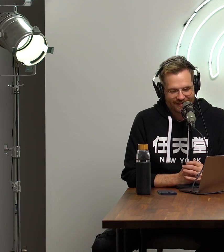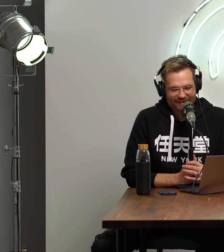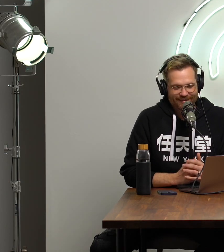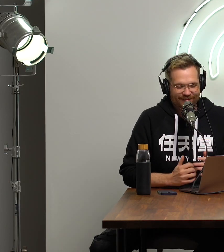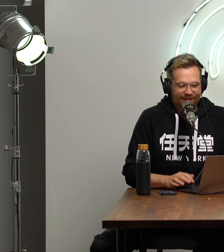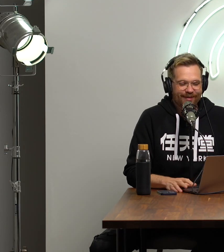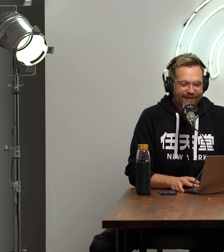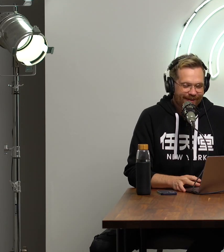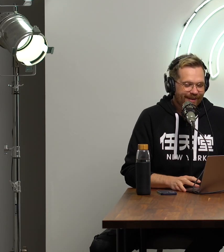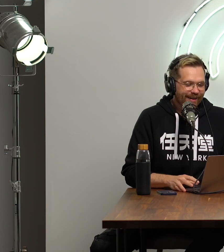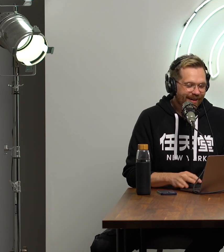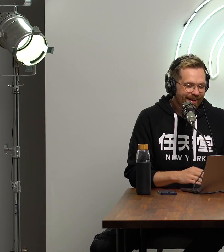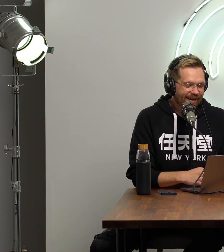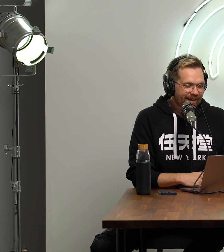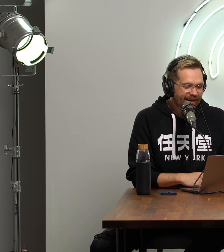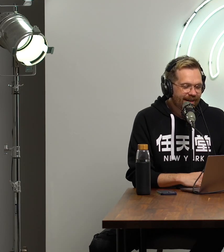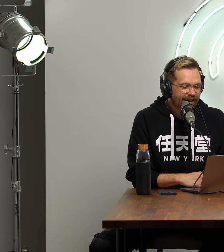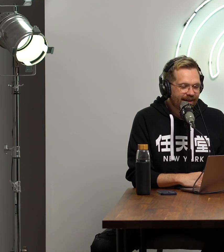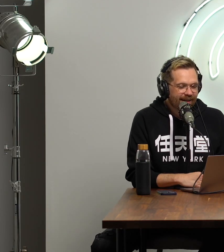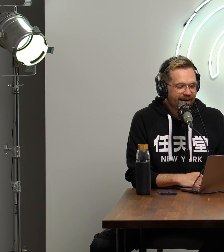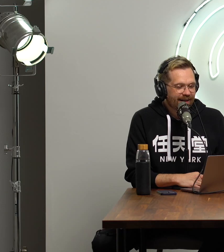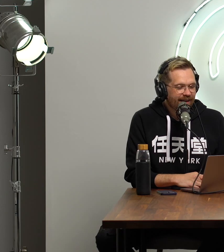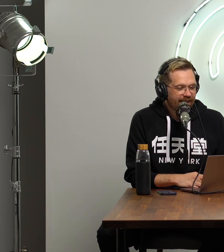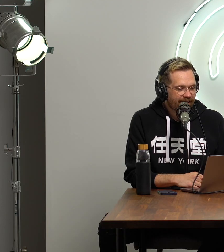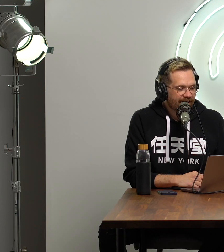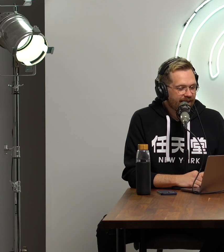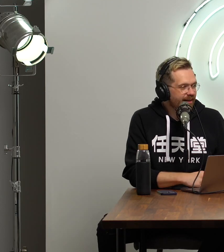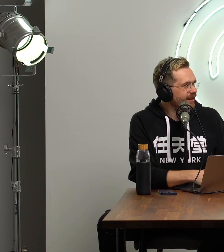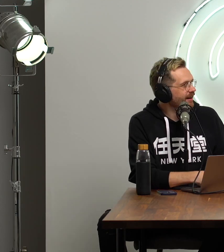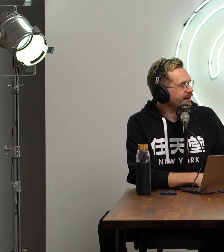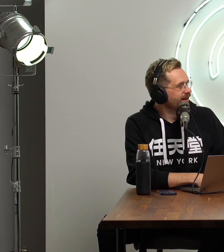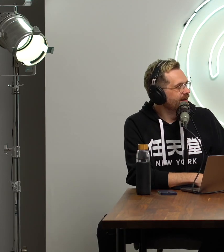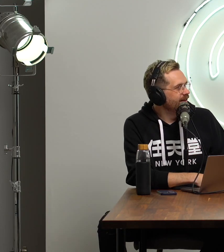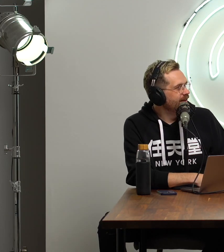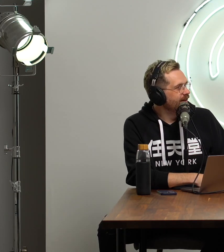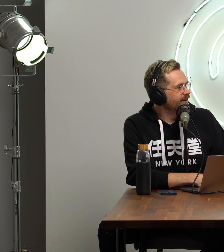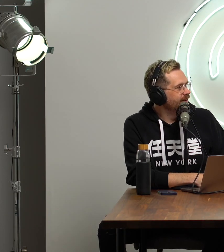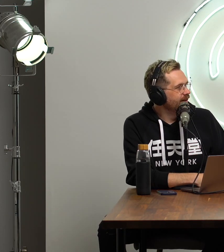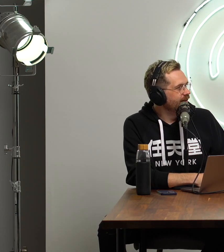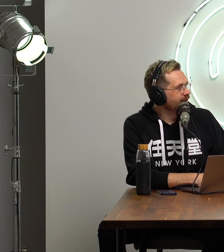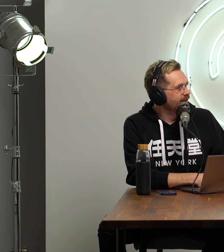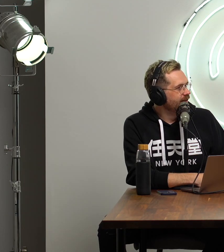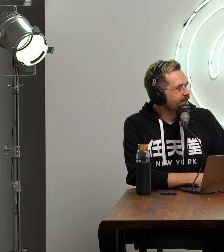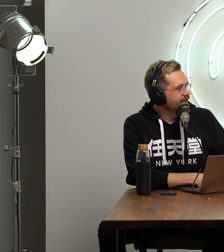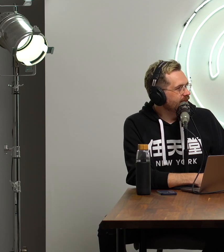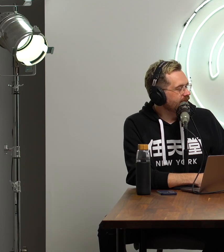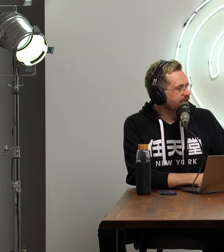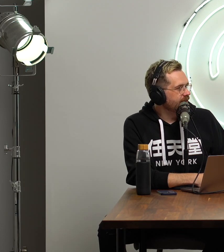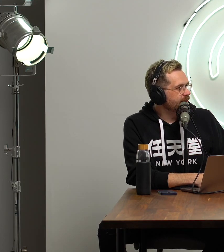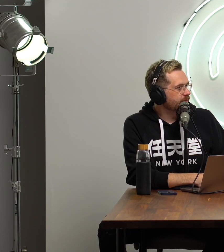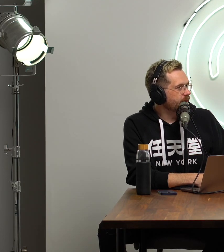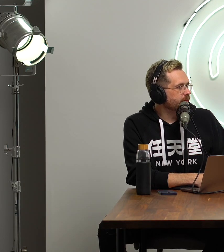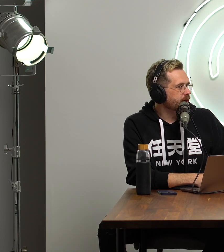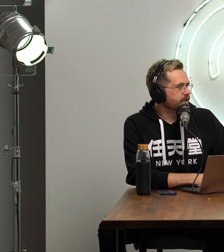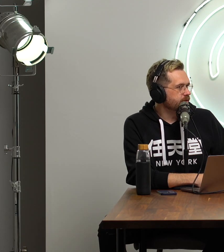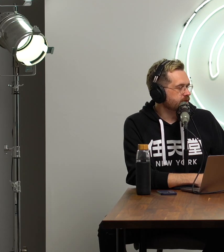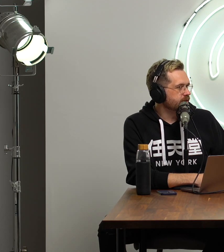or all screenshot where we're at and you can watch it tomorrow because i can't fall asleep so yeah i'm i mean i'll usually just